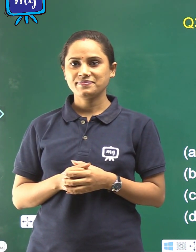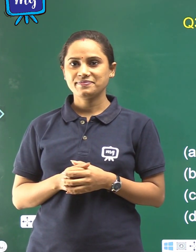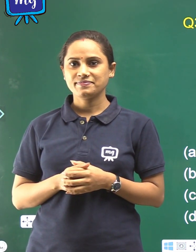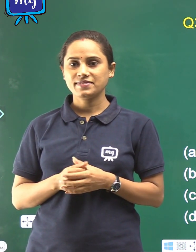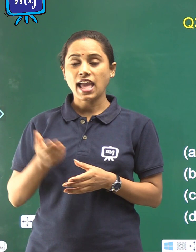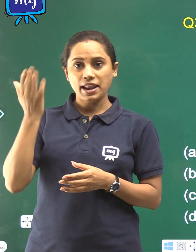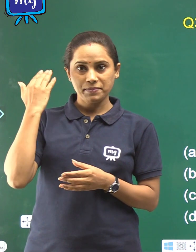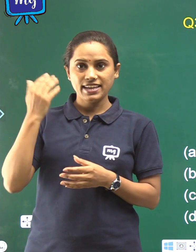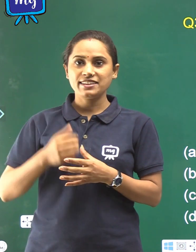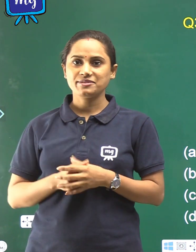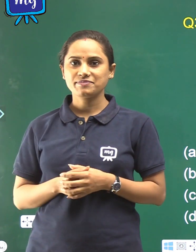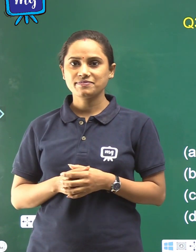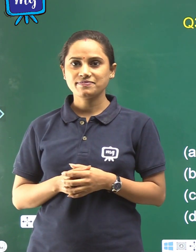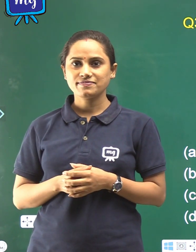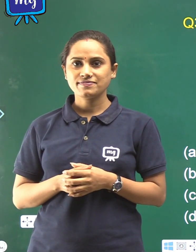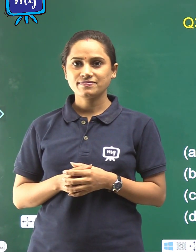had been